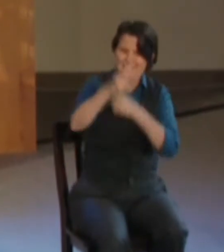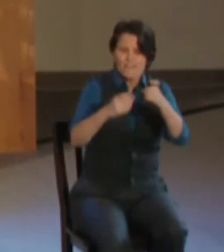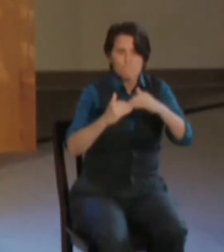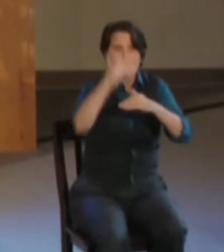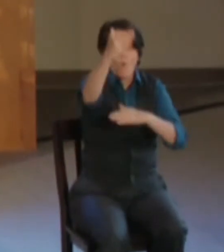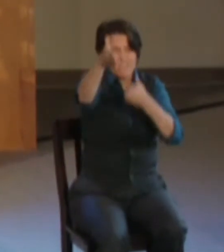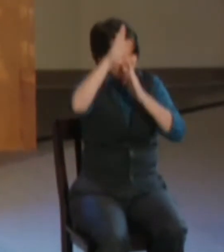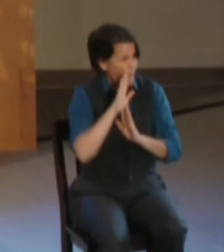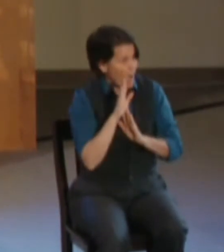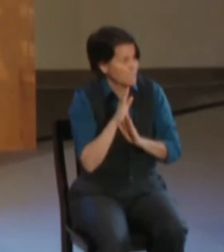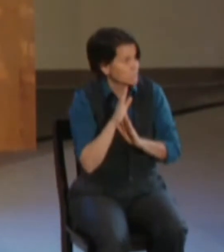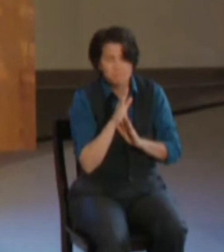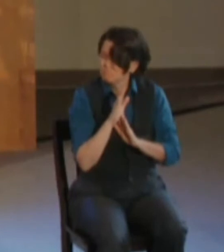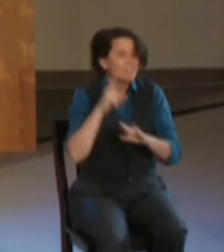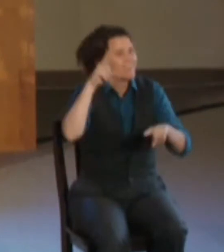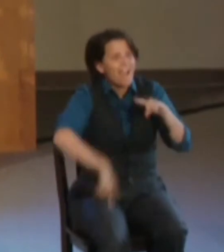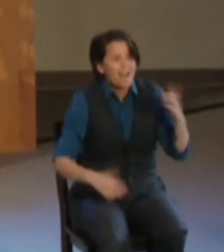Evolution of consciousness